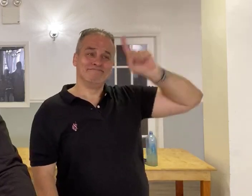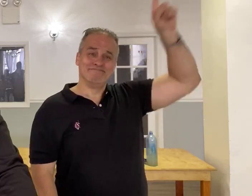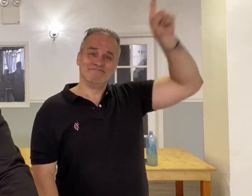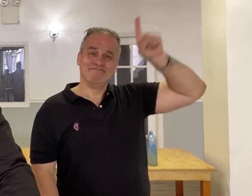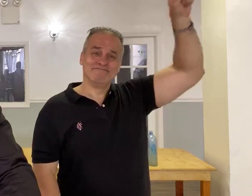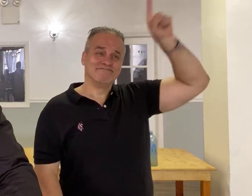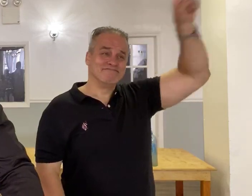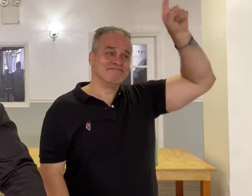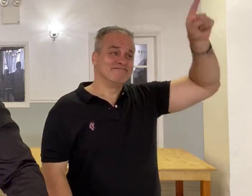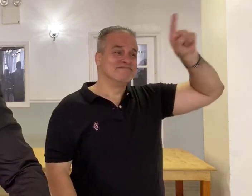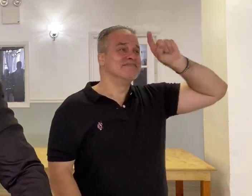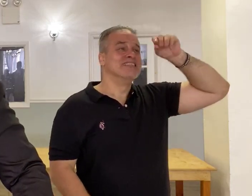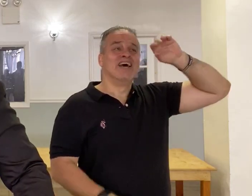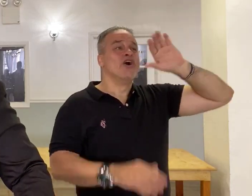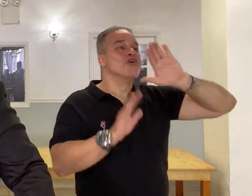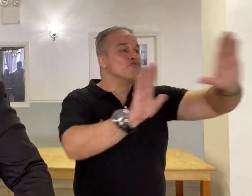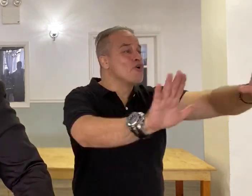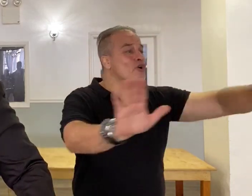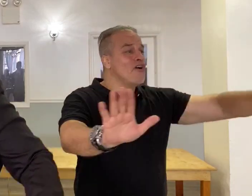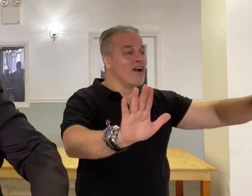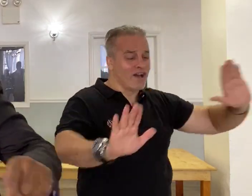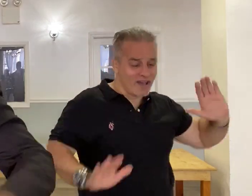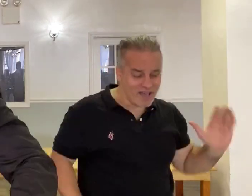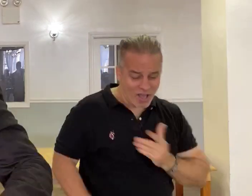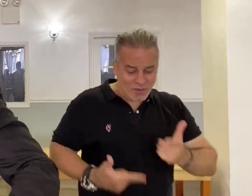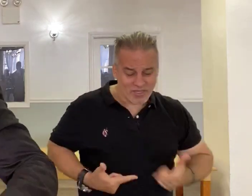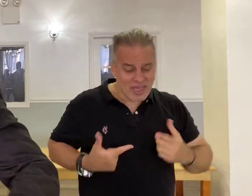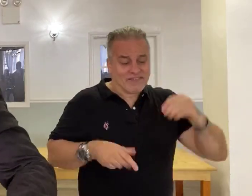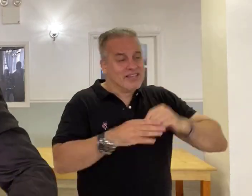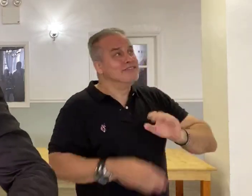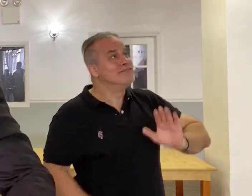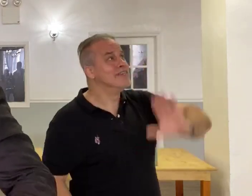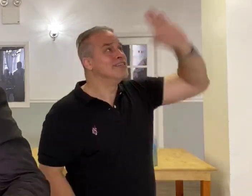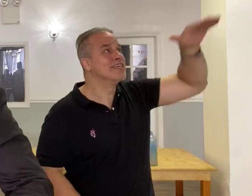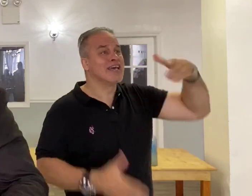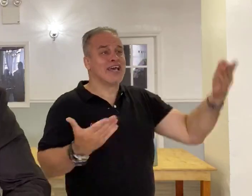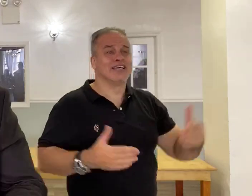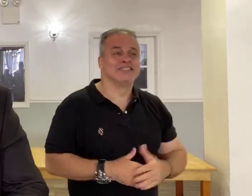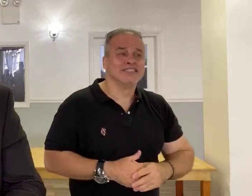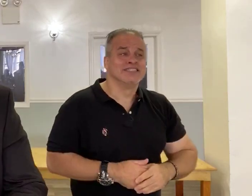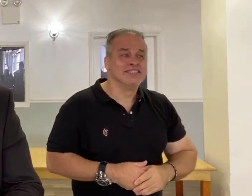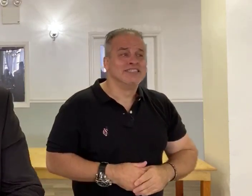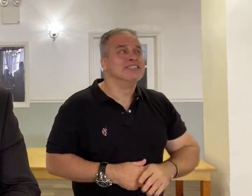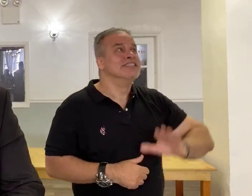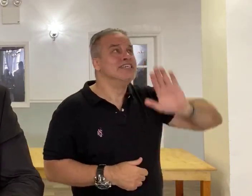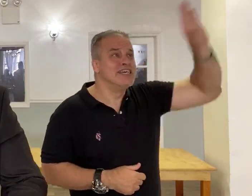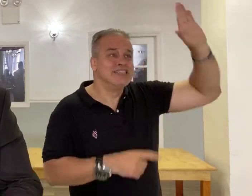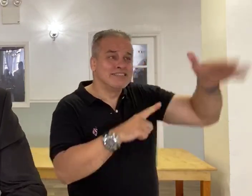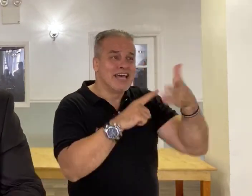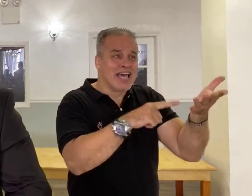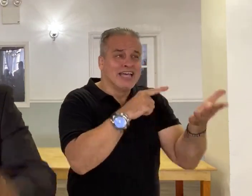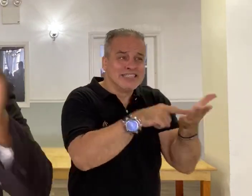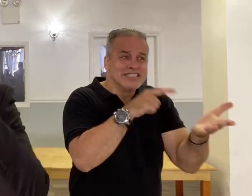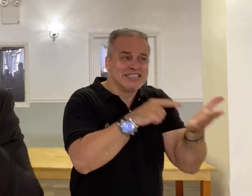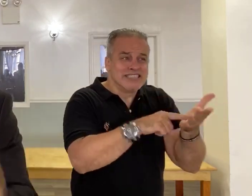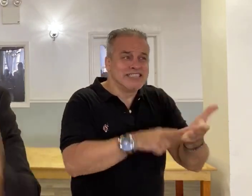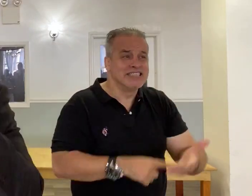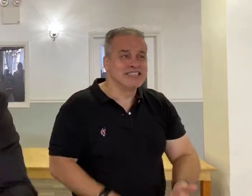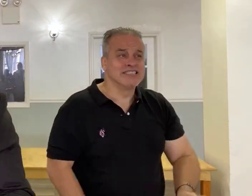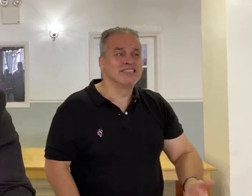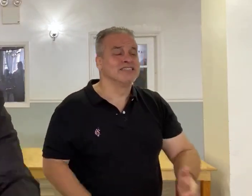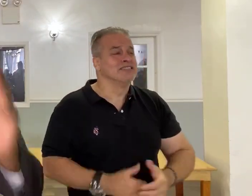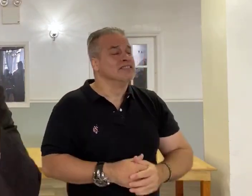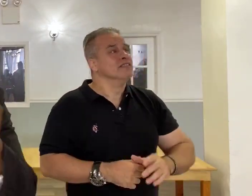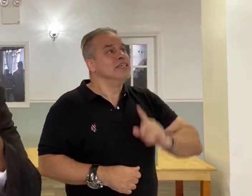only moment that is guaranteed to you is this moment that you sit in this room today. I tell you, if you have